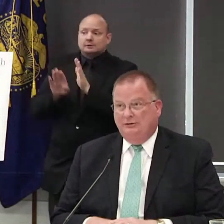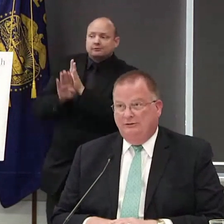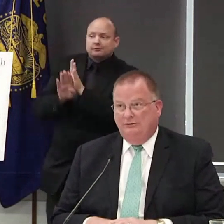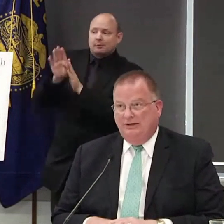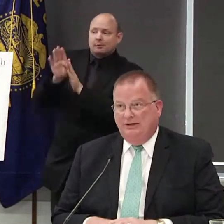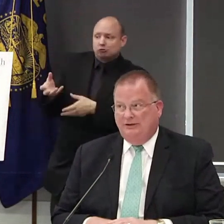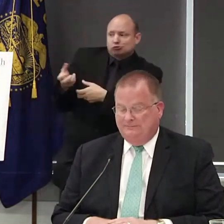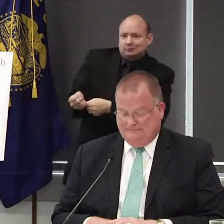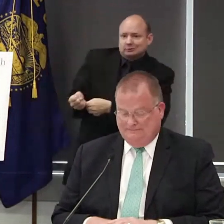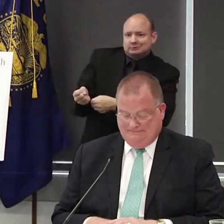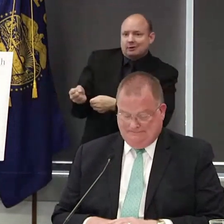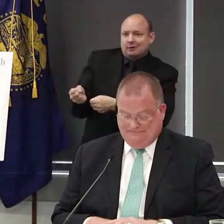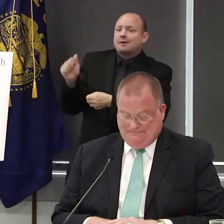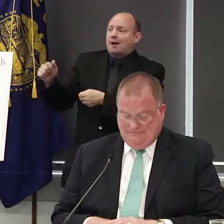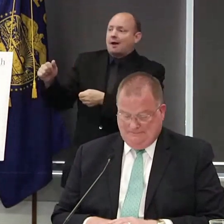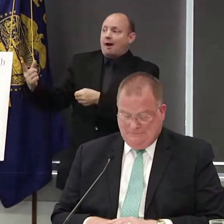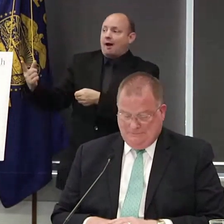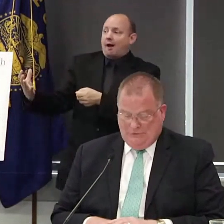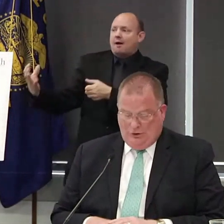lid on COVID-19.